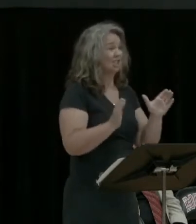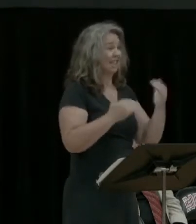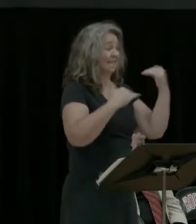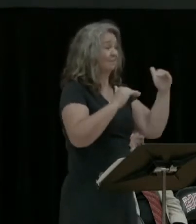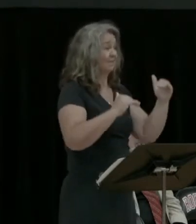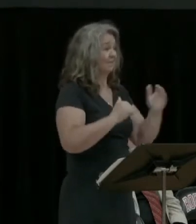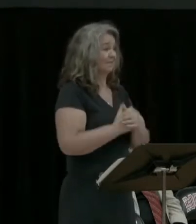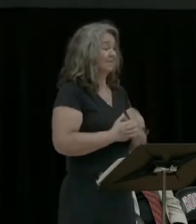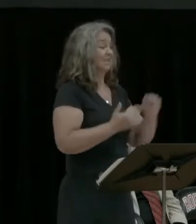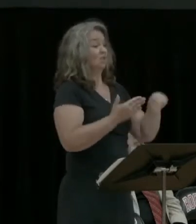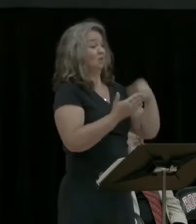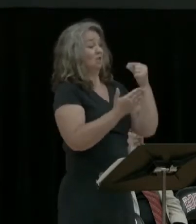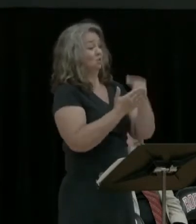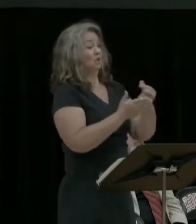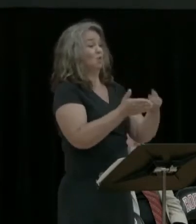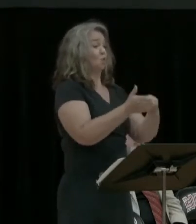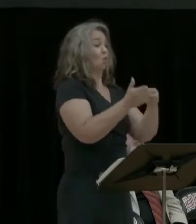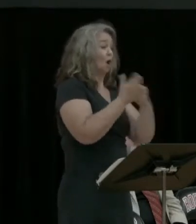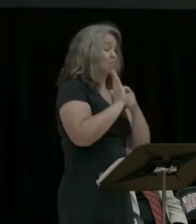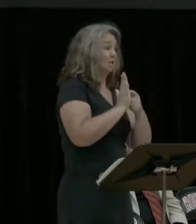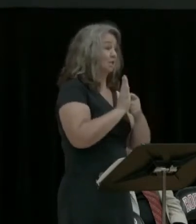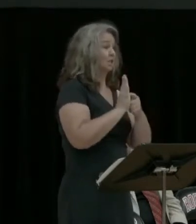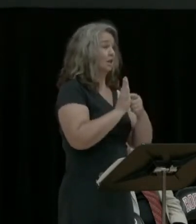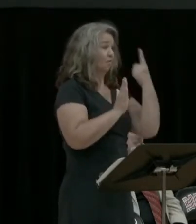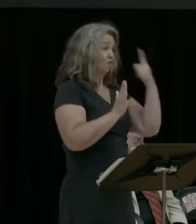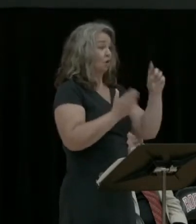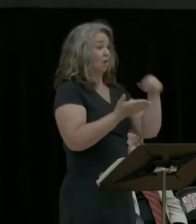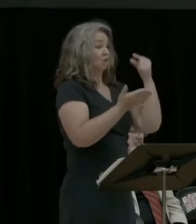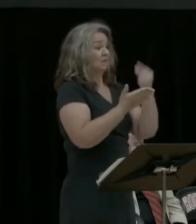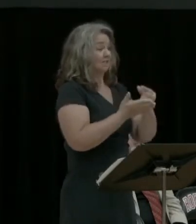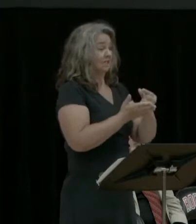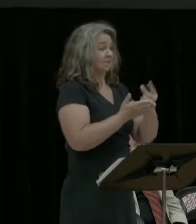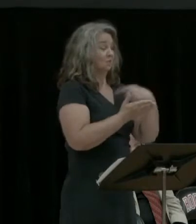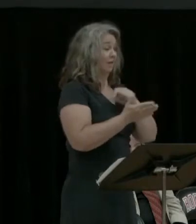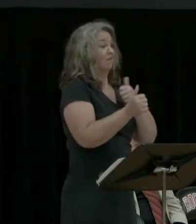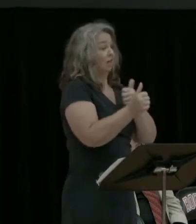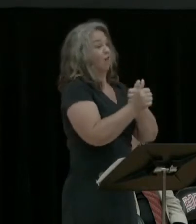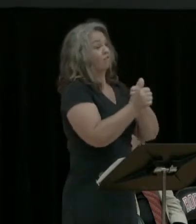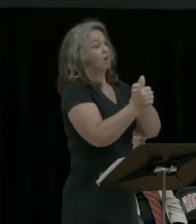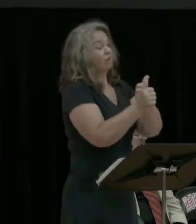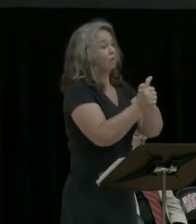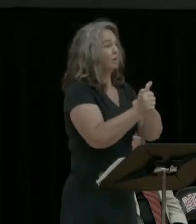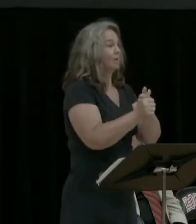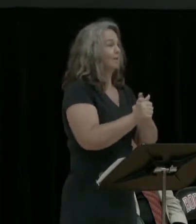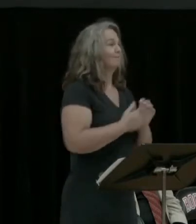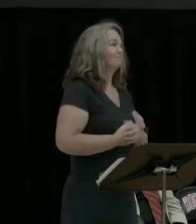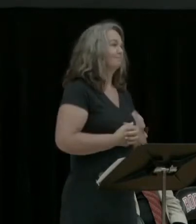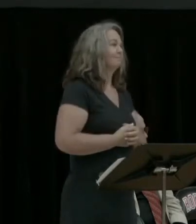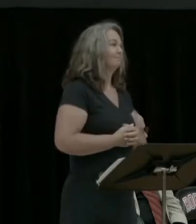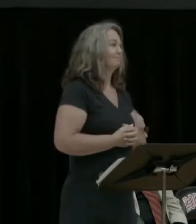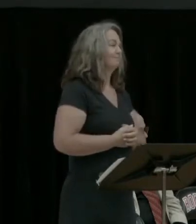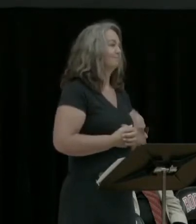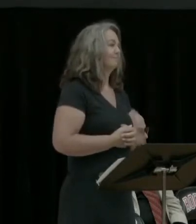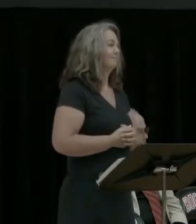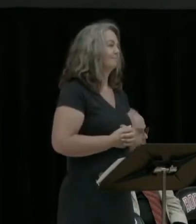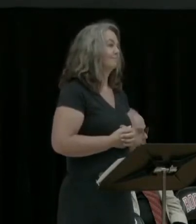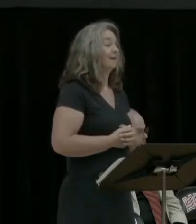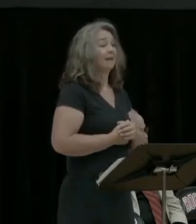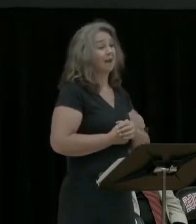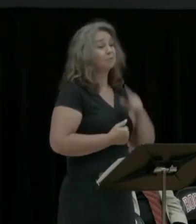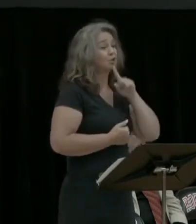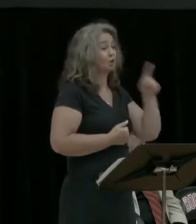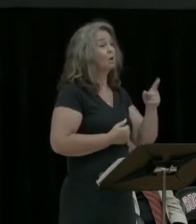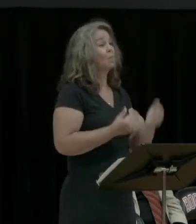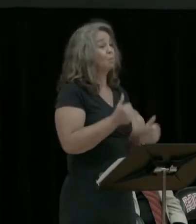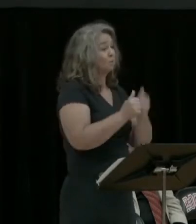school graduations regarding capacity limits for commencement ceremonies. And still, you know, most of you gladly would have taken at least 6 more guest